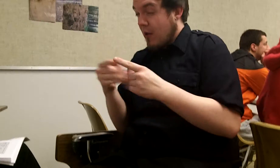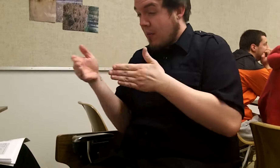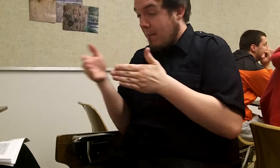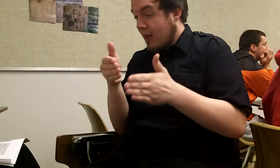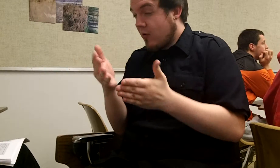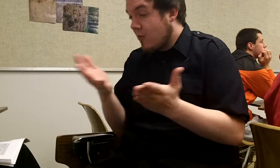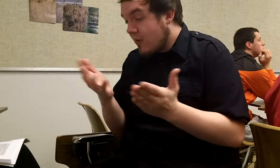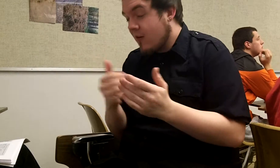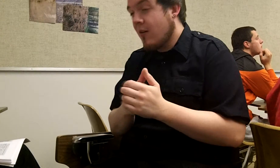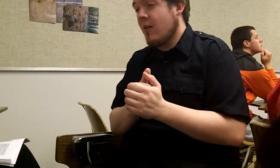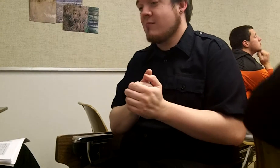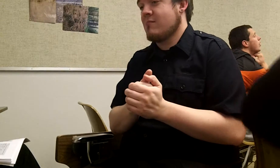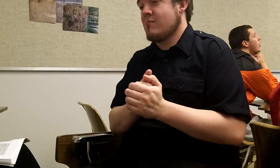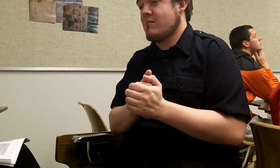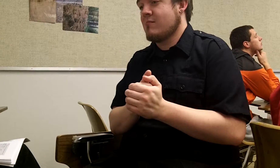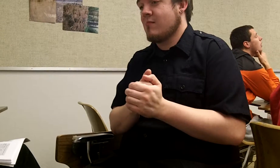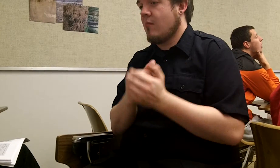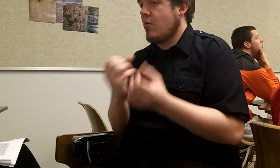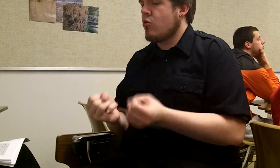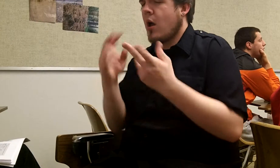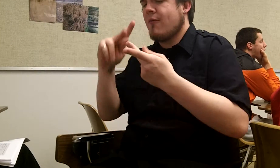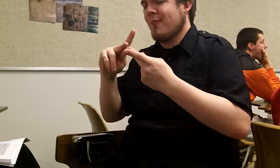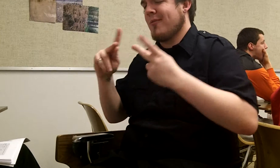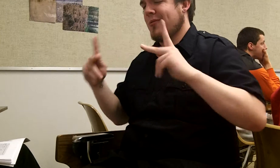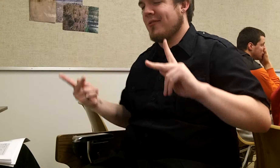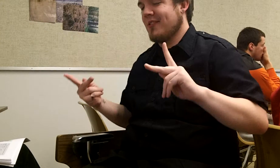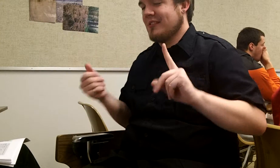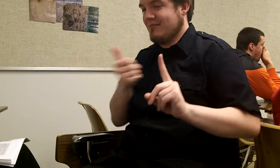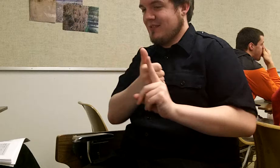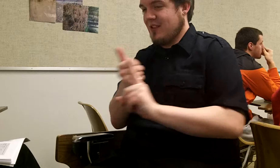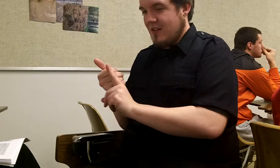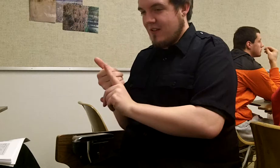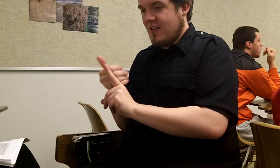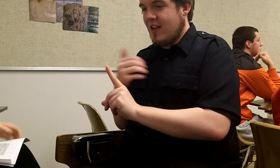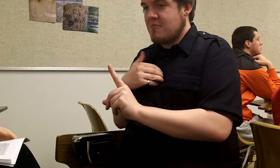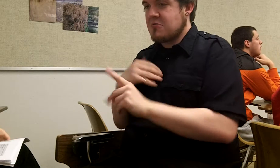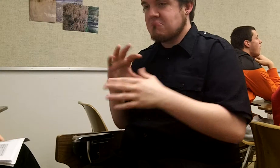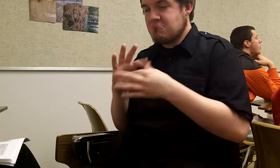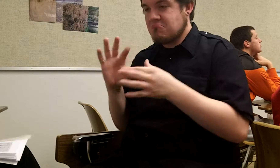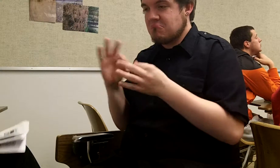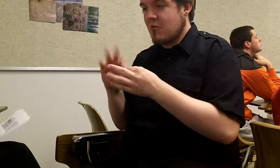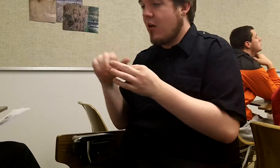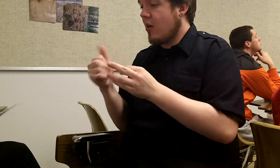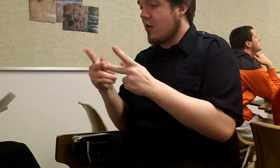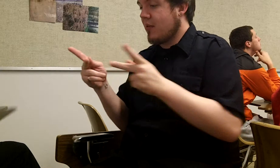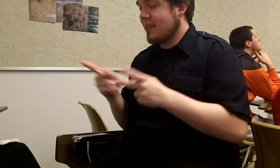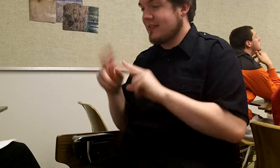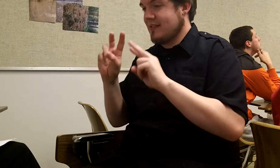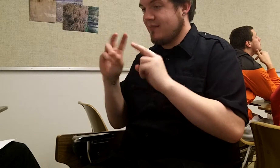that a lot of these proteins have actually been talked about other places. Beta-catenin we've already